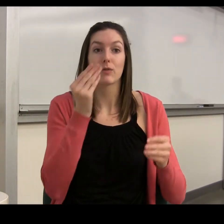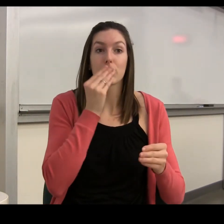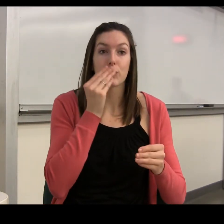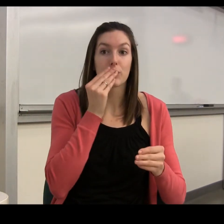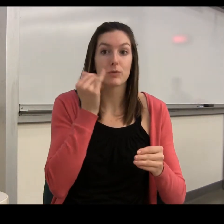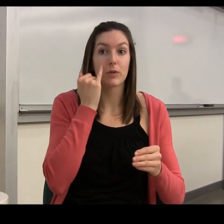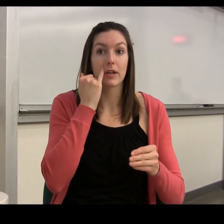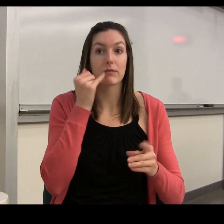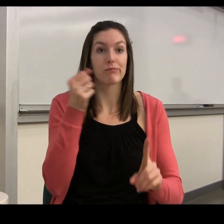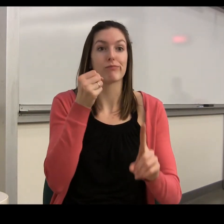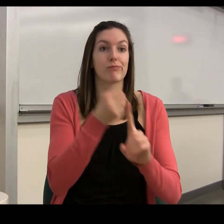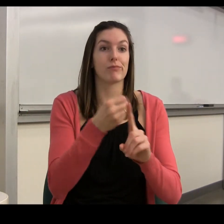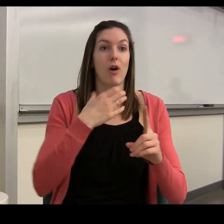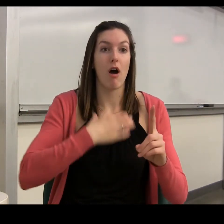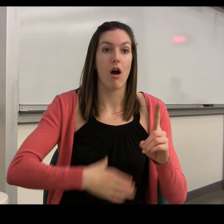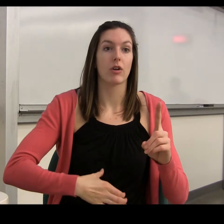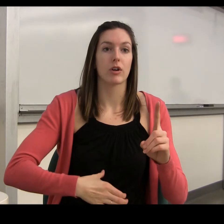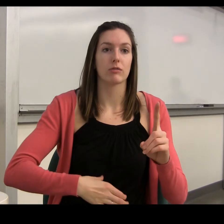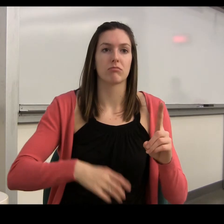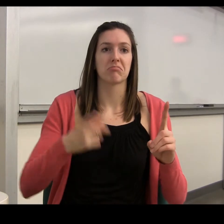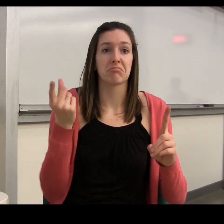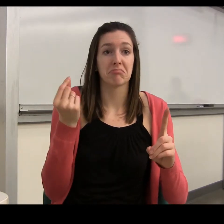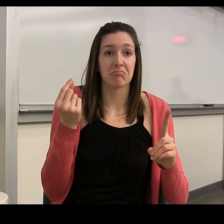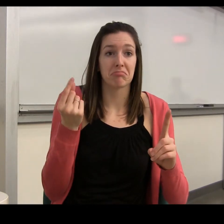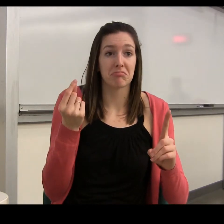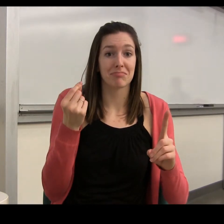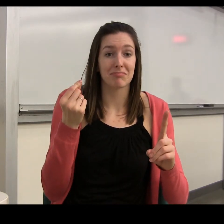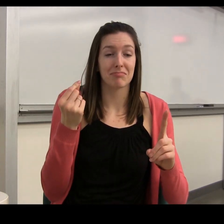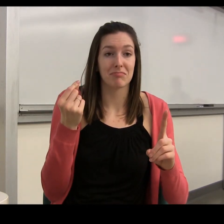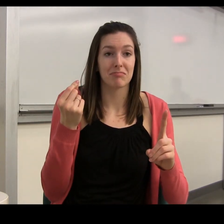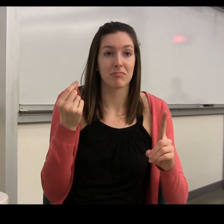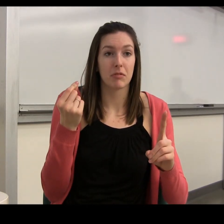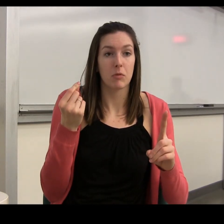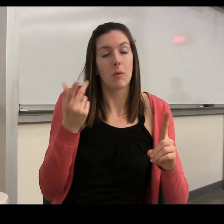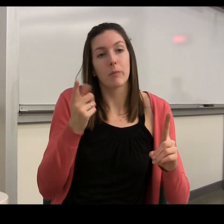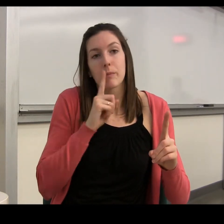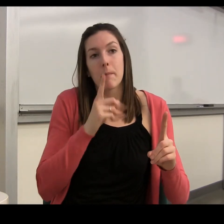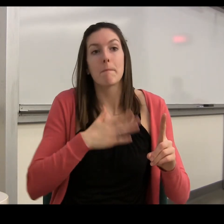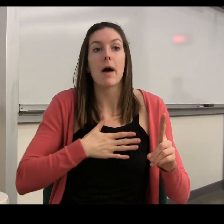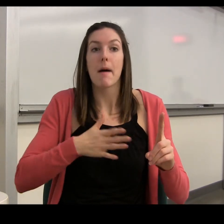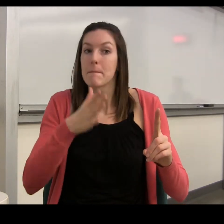hungry, you're unable to, like my mother could no longer figure out the microwave.